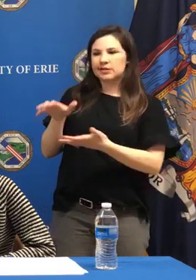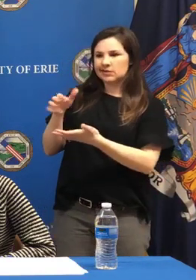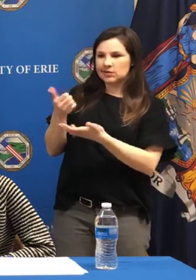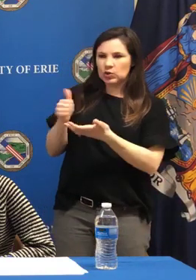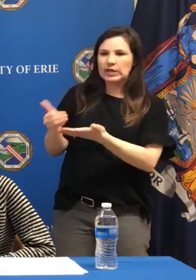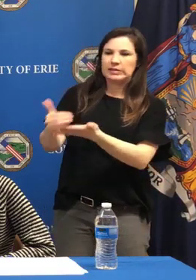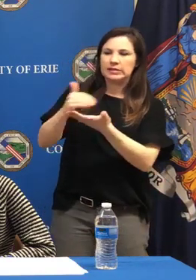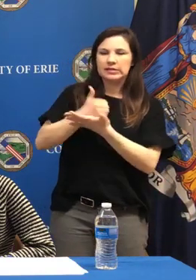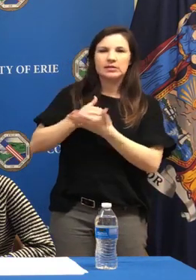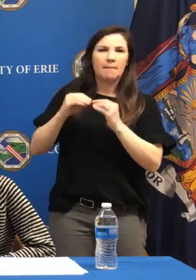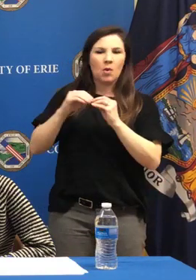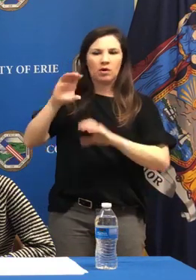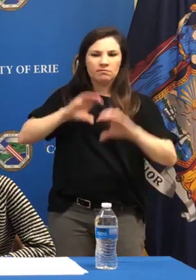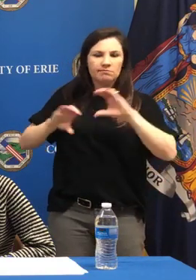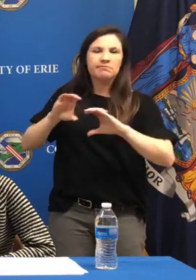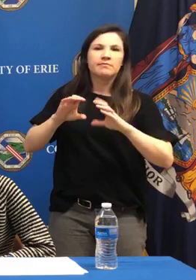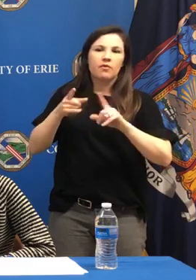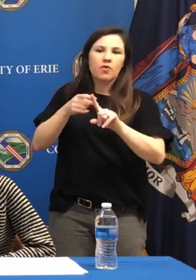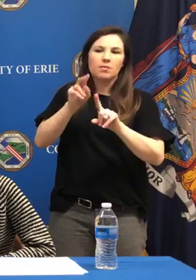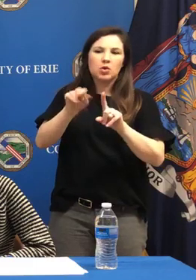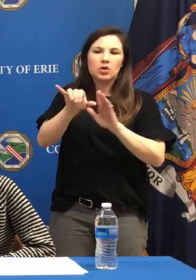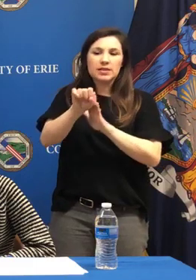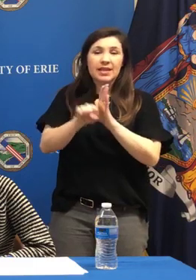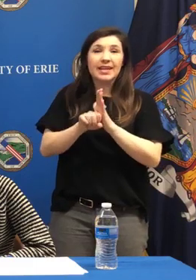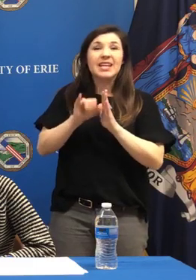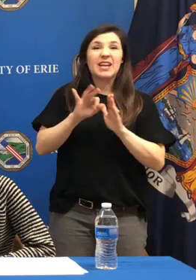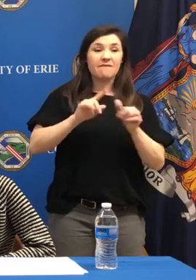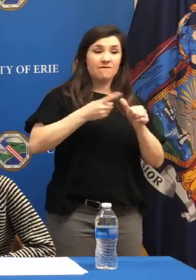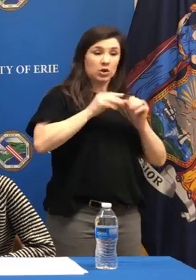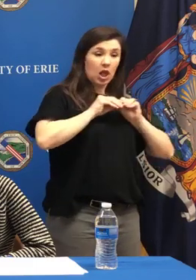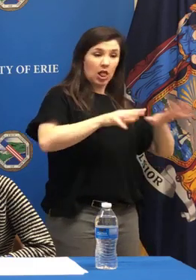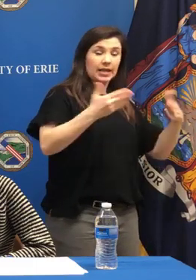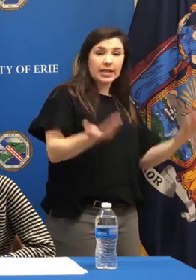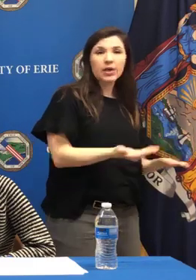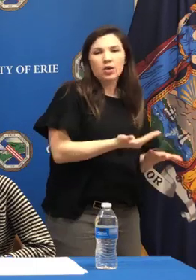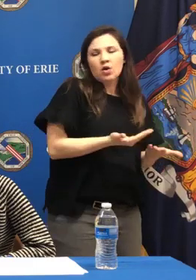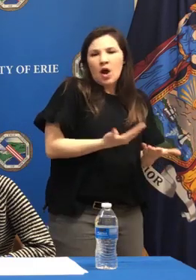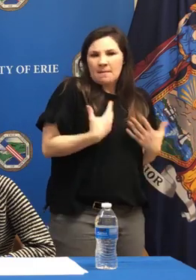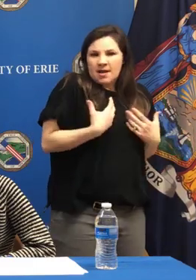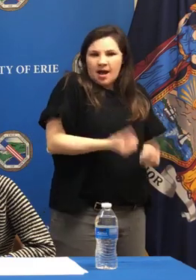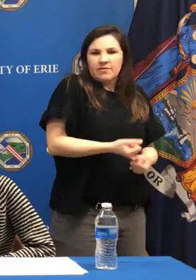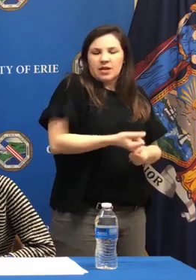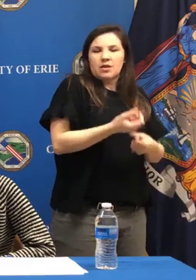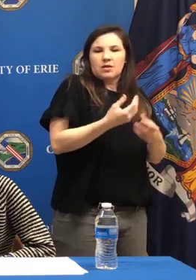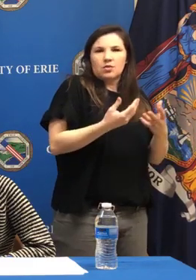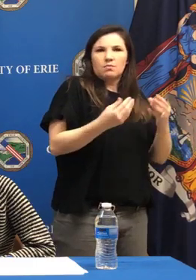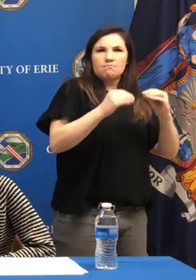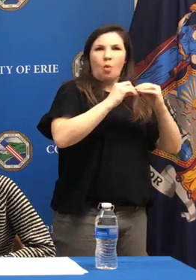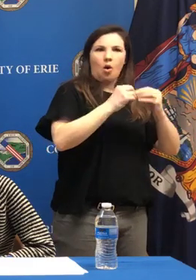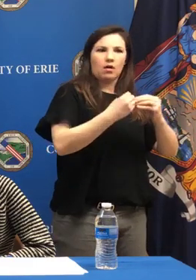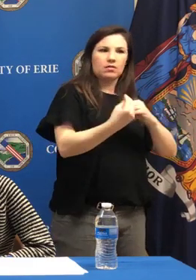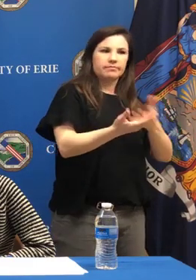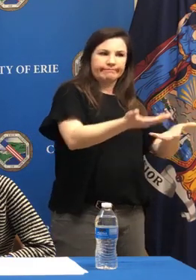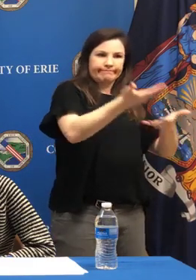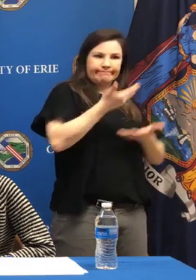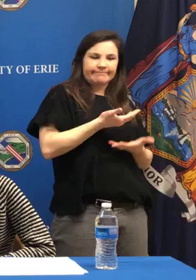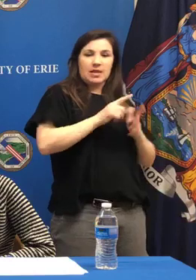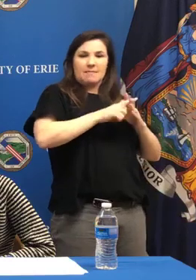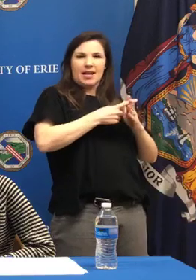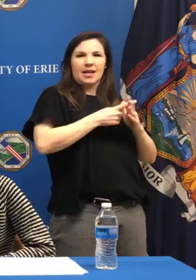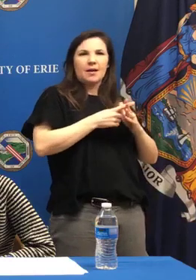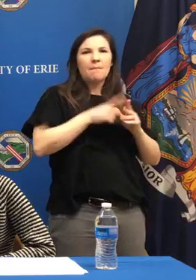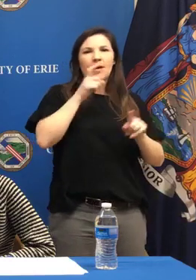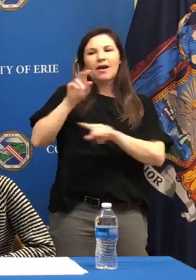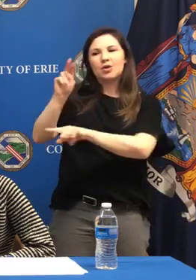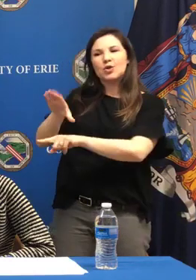York State. But if we had been the first outbreak, I'm fairly confident we would have gotten a lot more to begin with, but because we weren't, all of